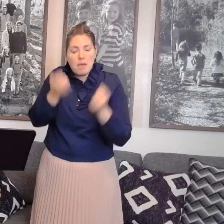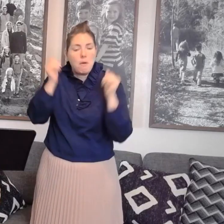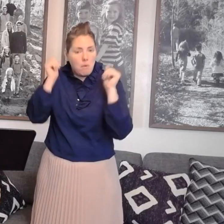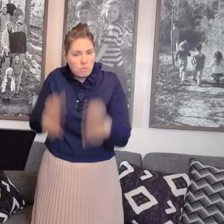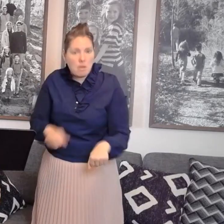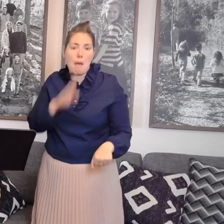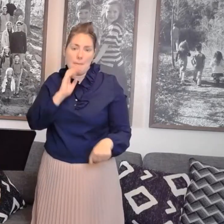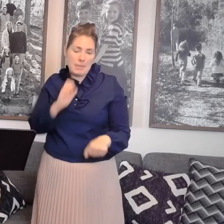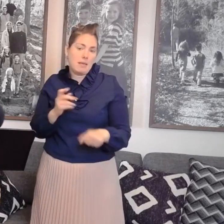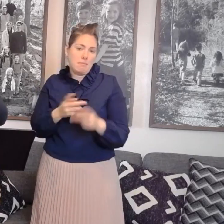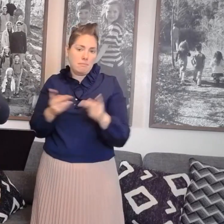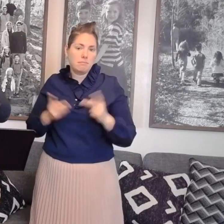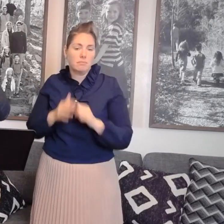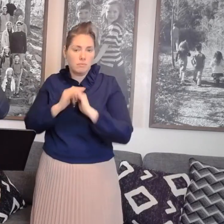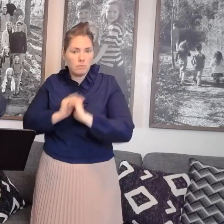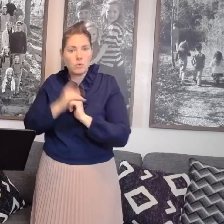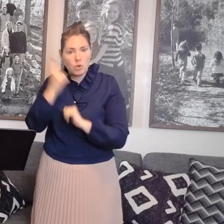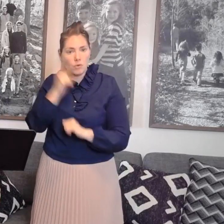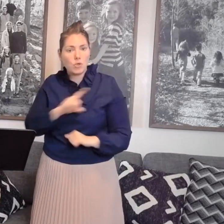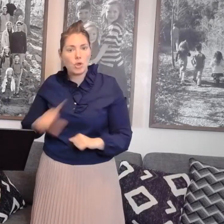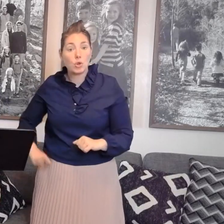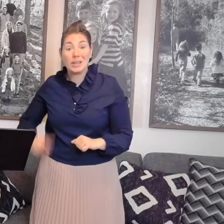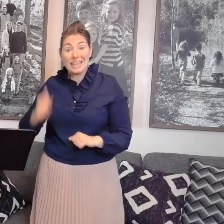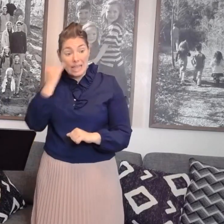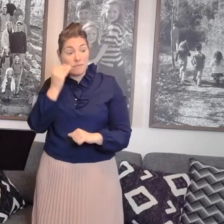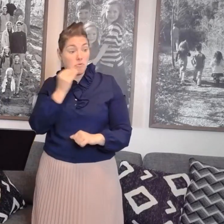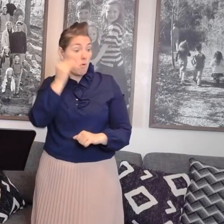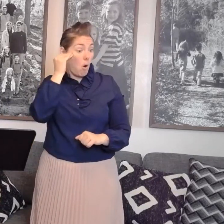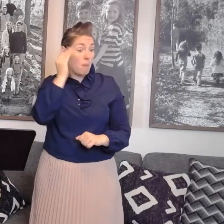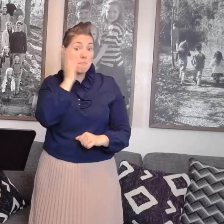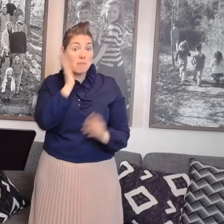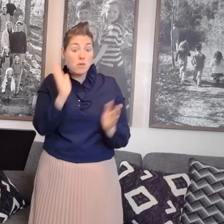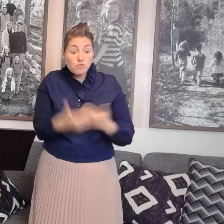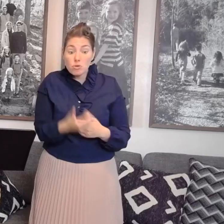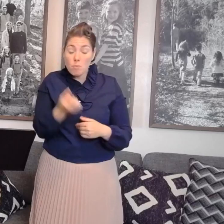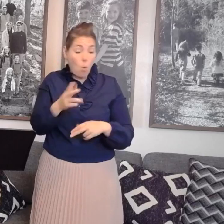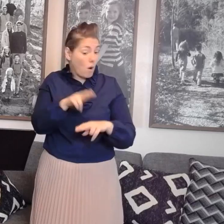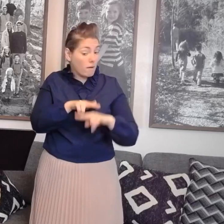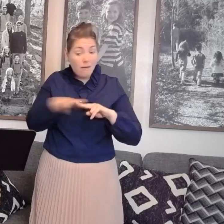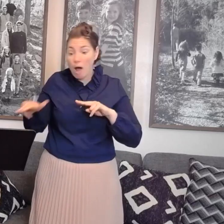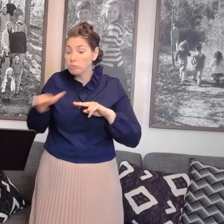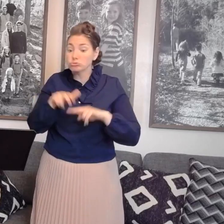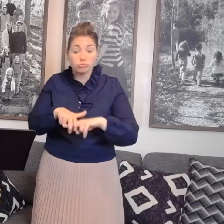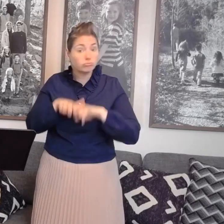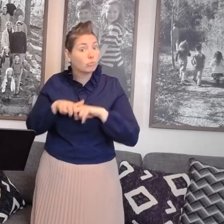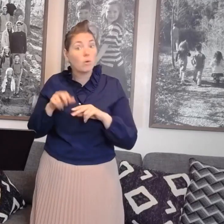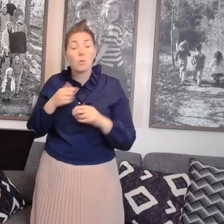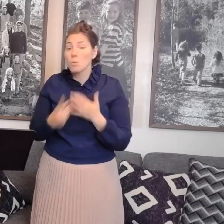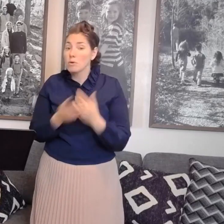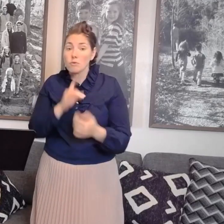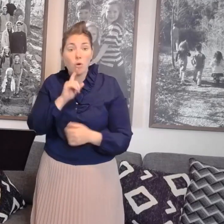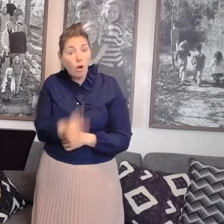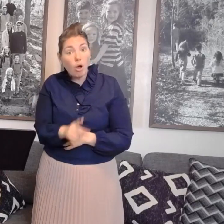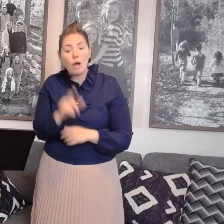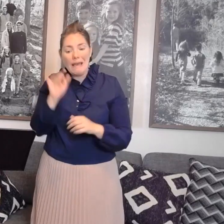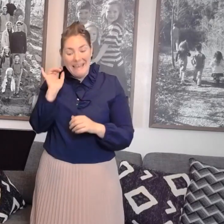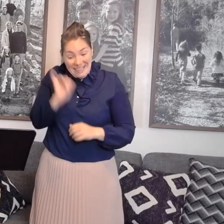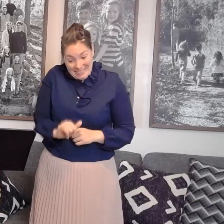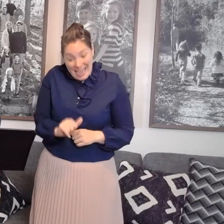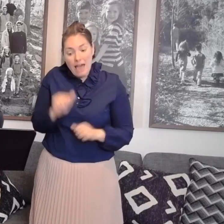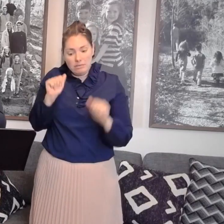sanctuary for the Lord. If you're at your house, in your bedroom, sitting on your couch, wherever you're at, you can turn that into